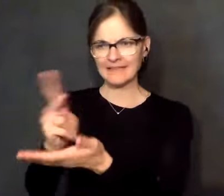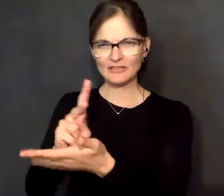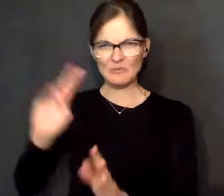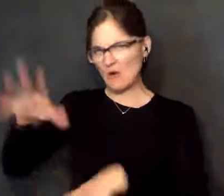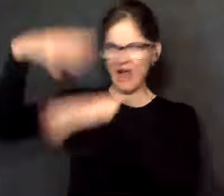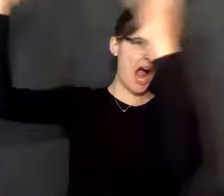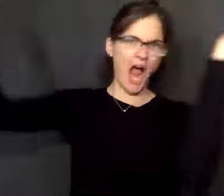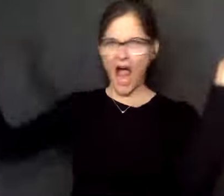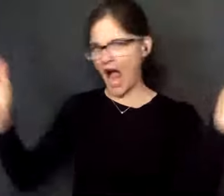And she goes, "Well, your dad,